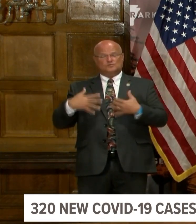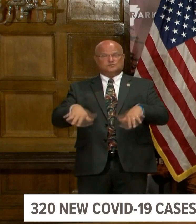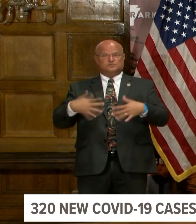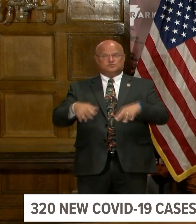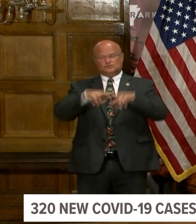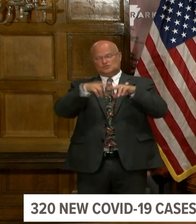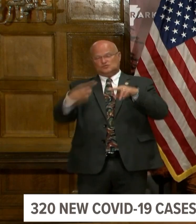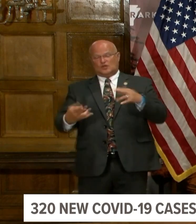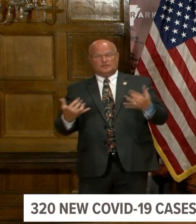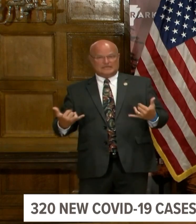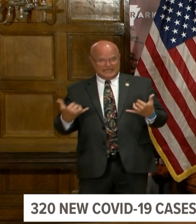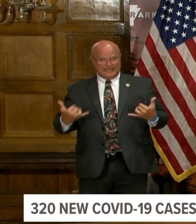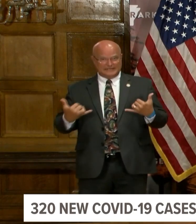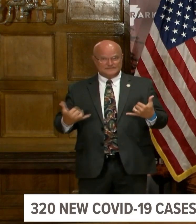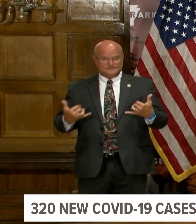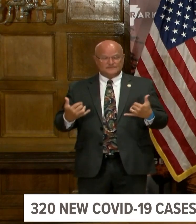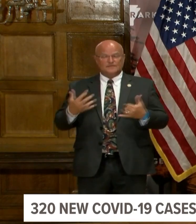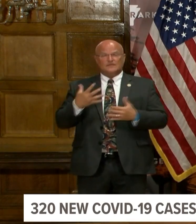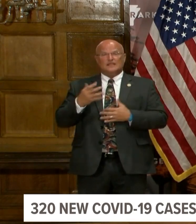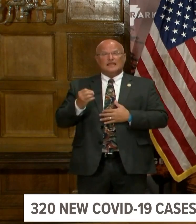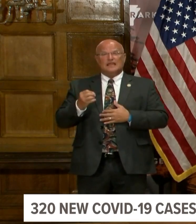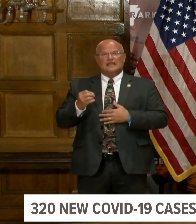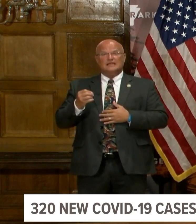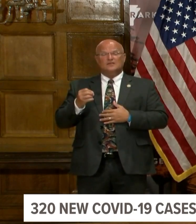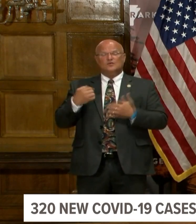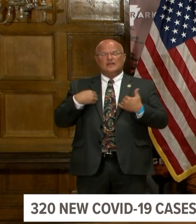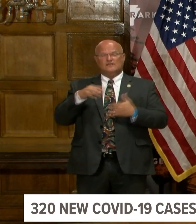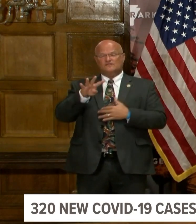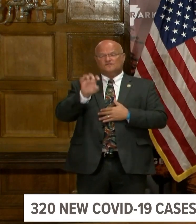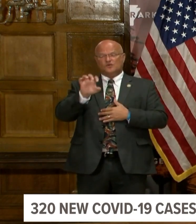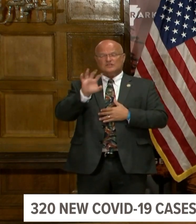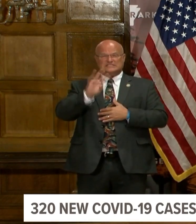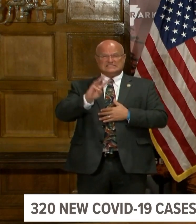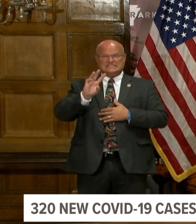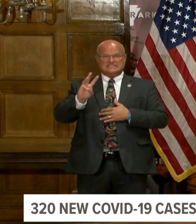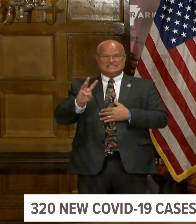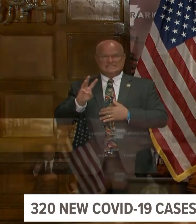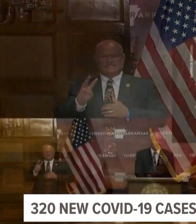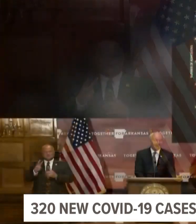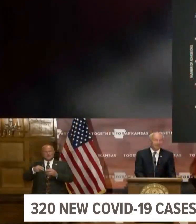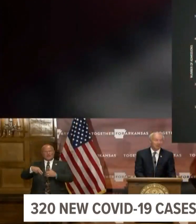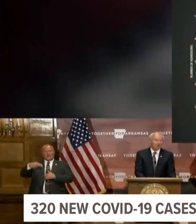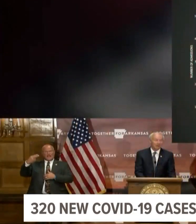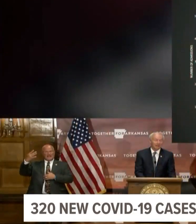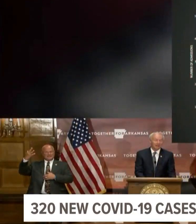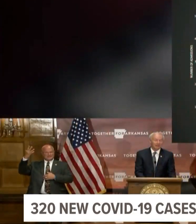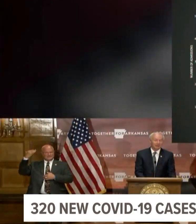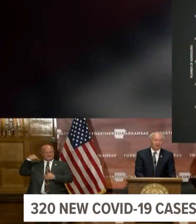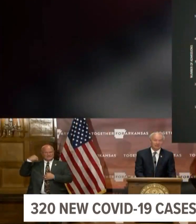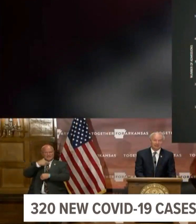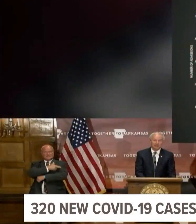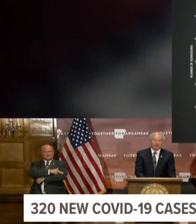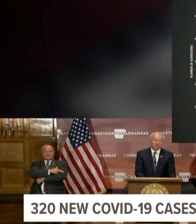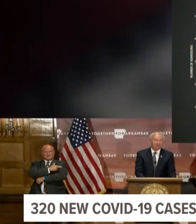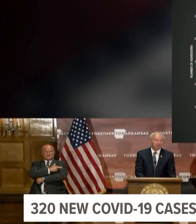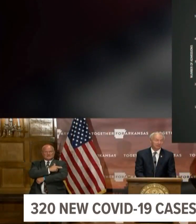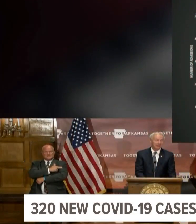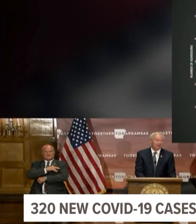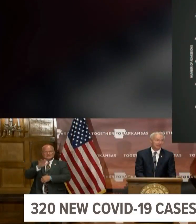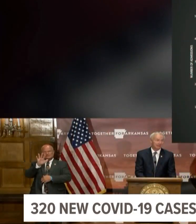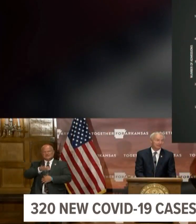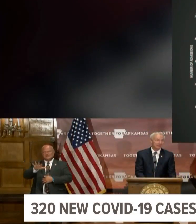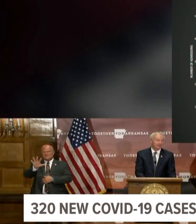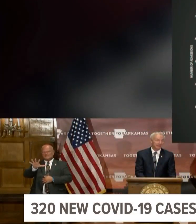dramatic drop today, and down to 466 with our high point in hospitalizations, I believe